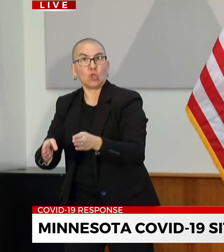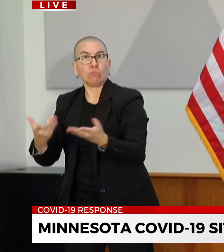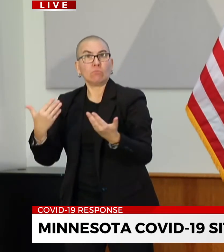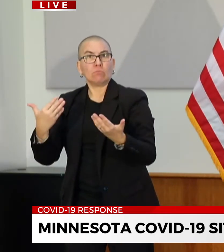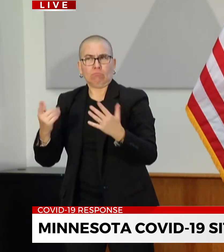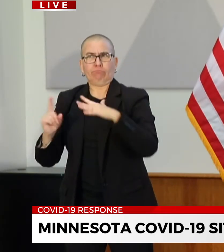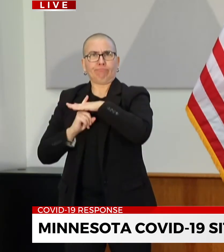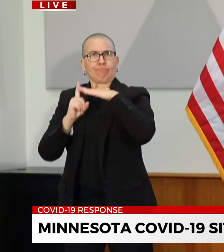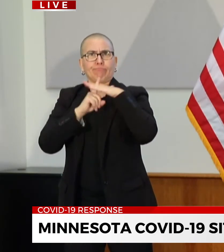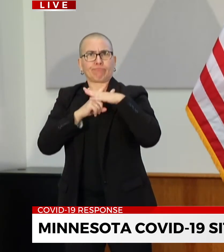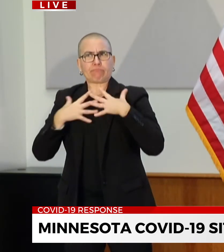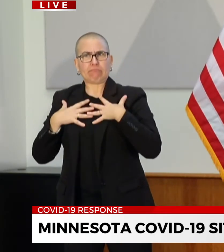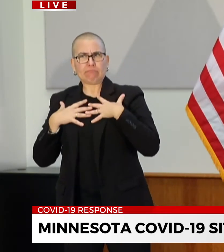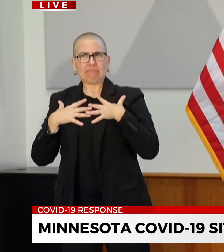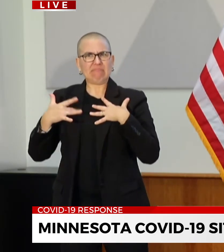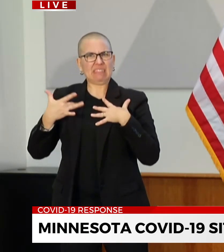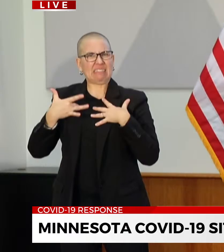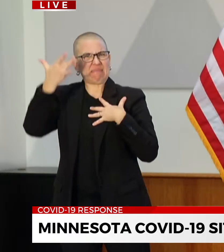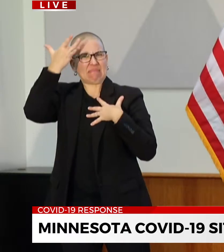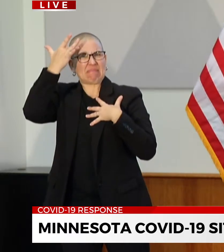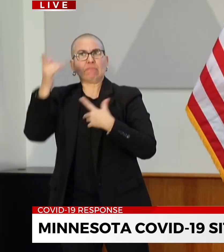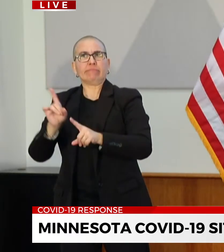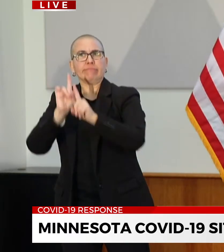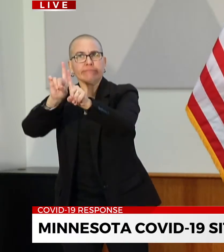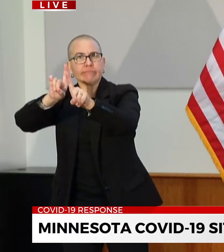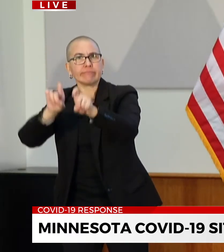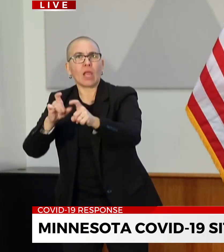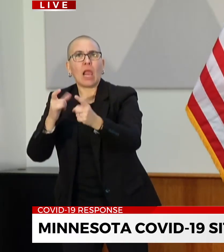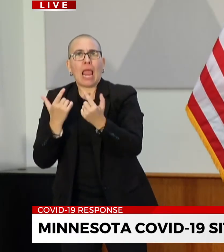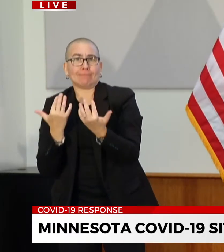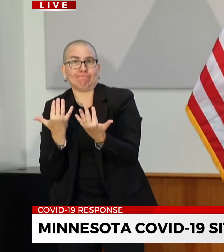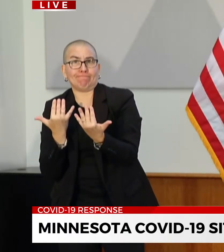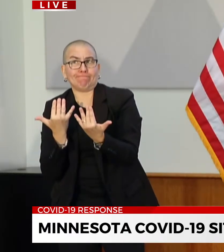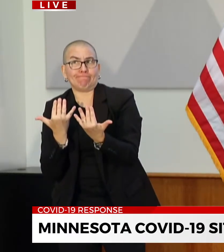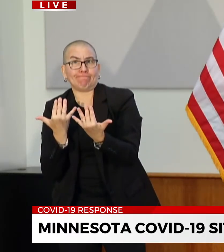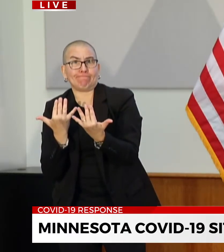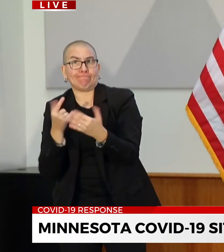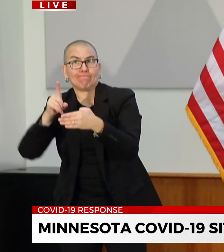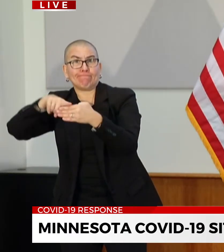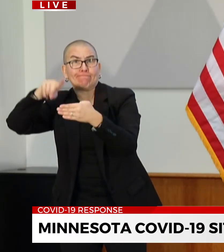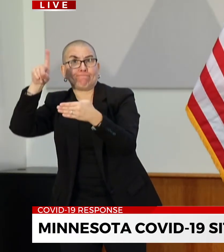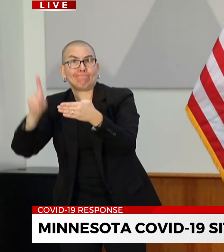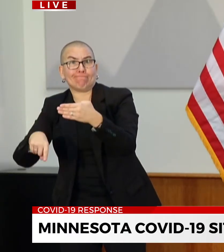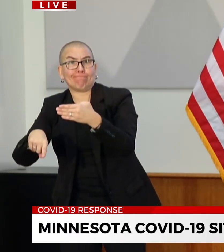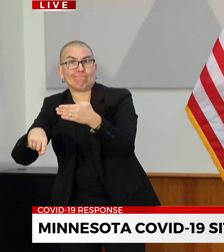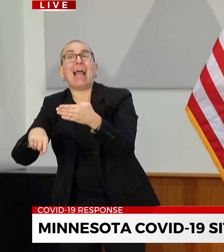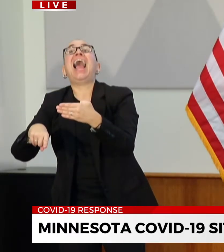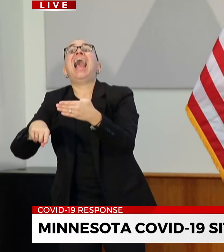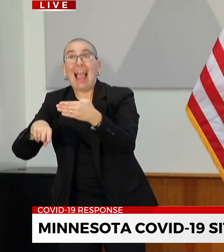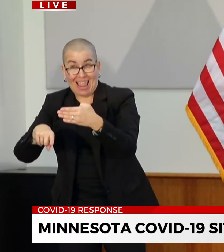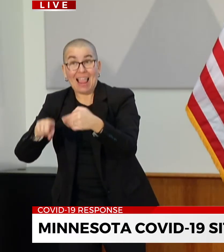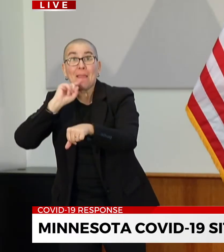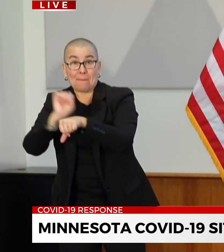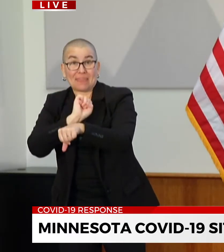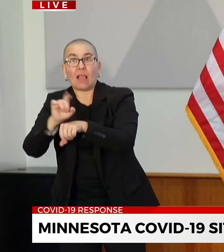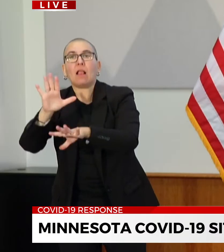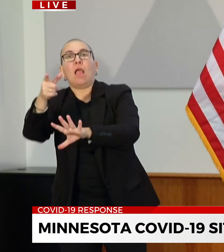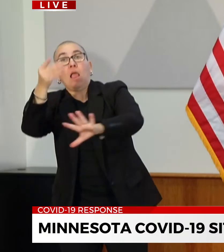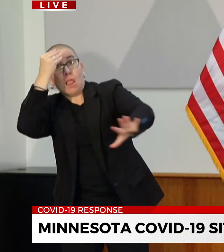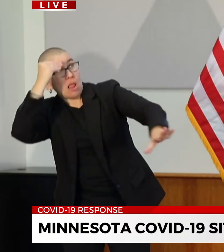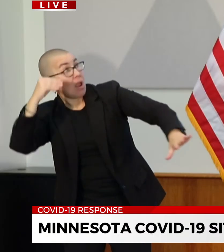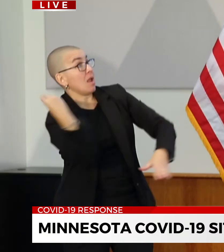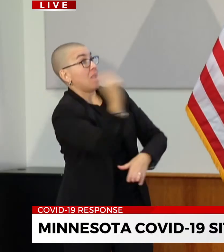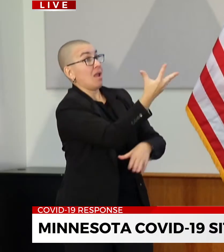for our staff to go through quite an elaborate process of cleaning that data, of eliminating duplications in accounts, making